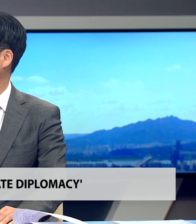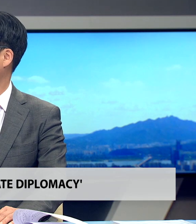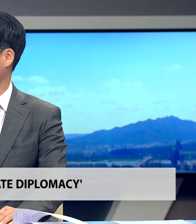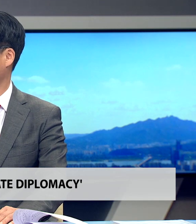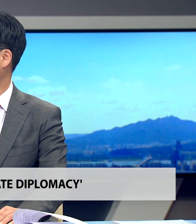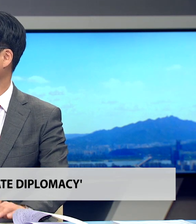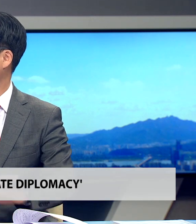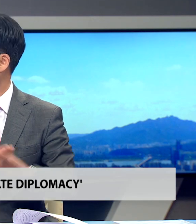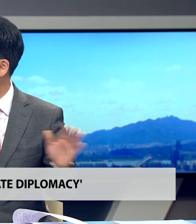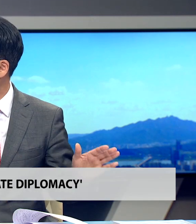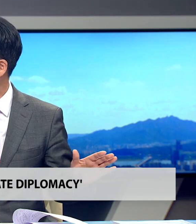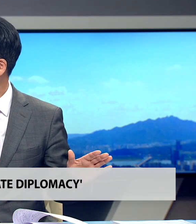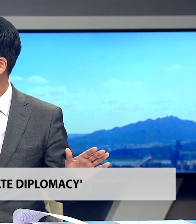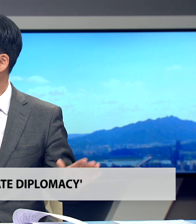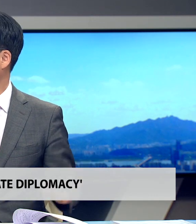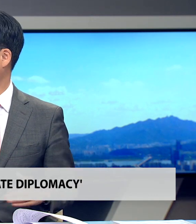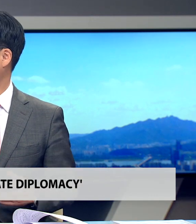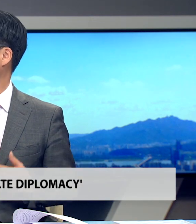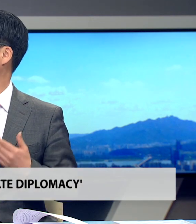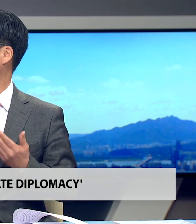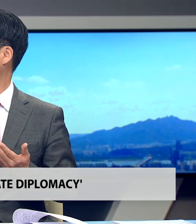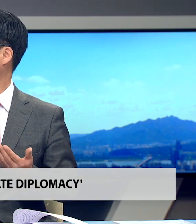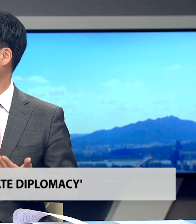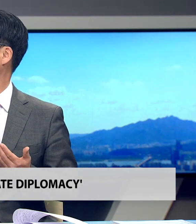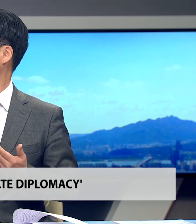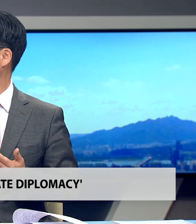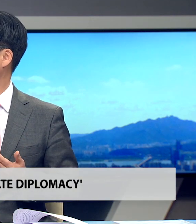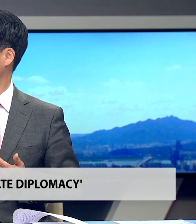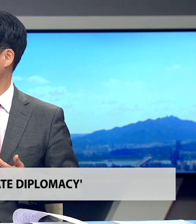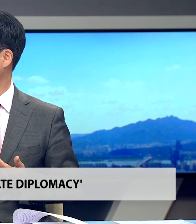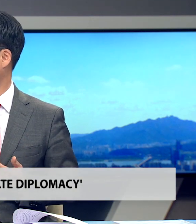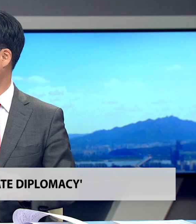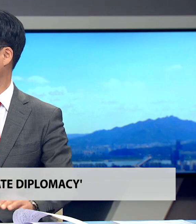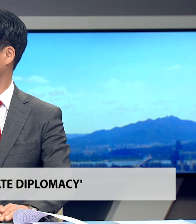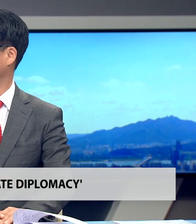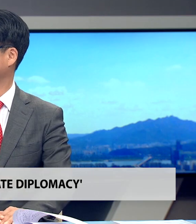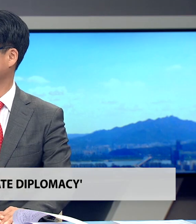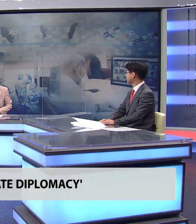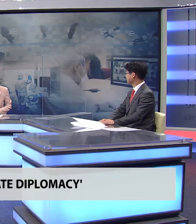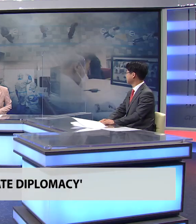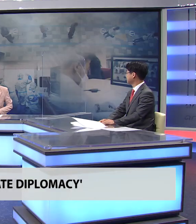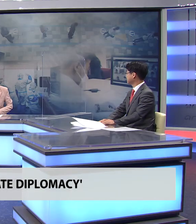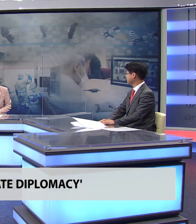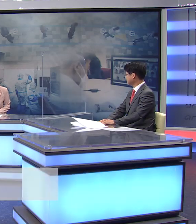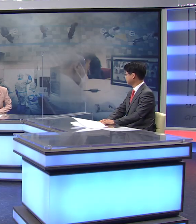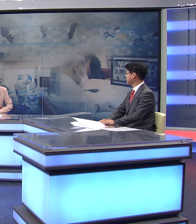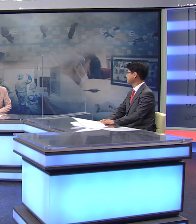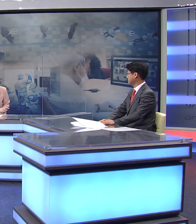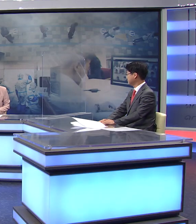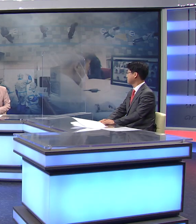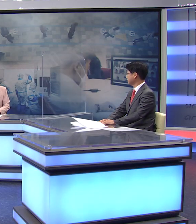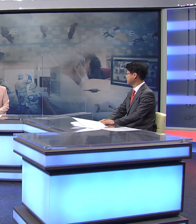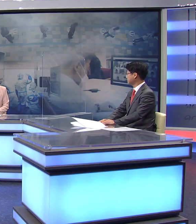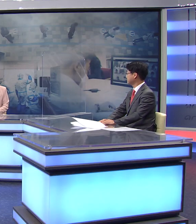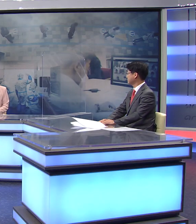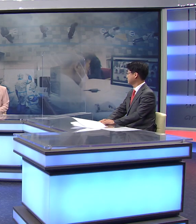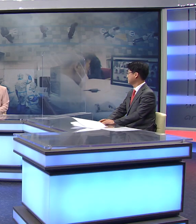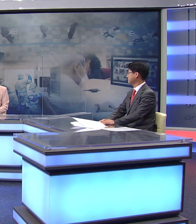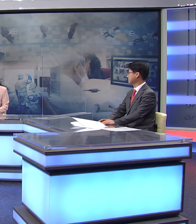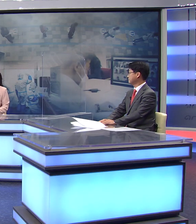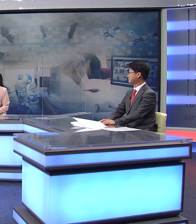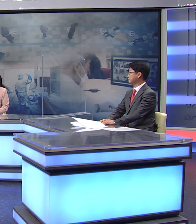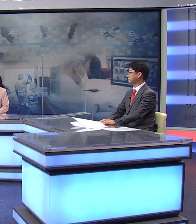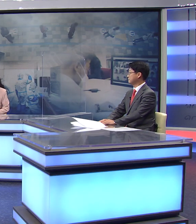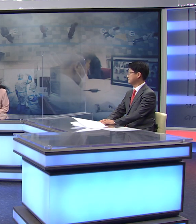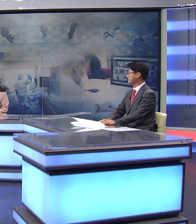the good leaders. We can dominate the world, but we can be one of the good leaders in the world. Right. Professor Chang, thank you very much for your insights. And